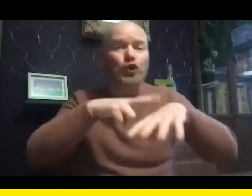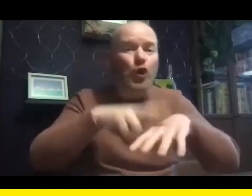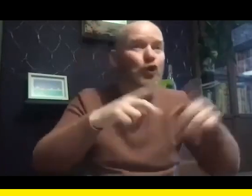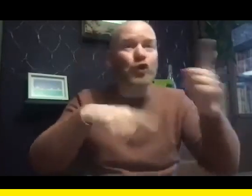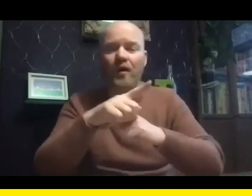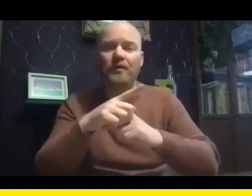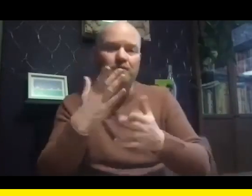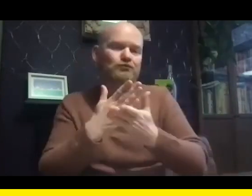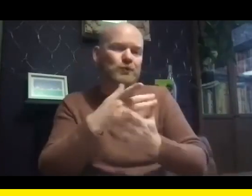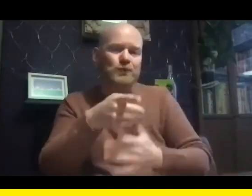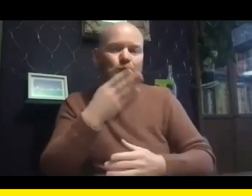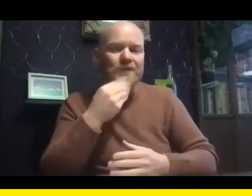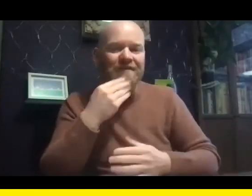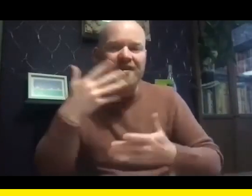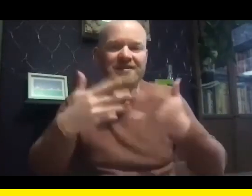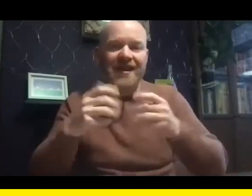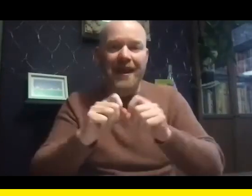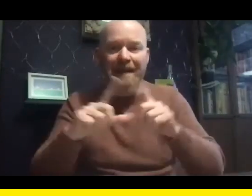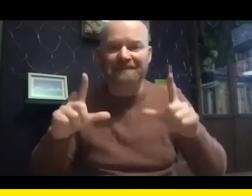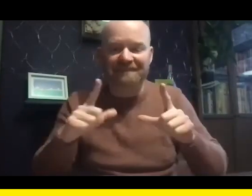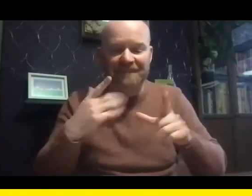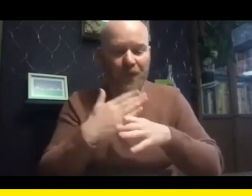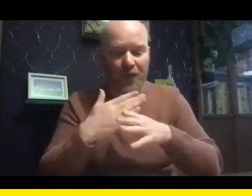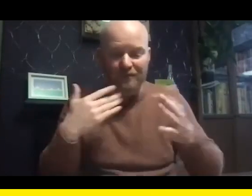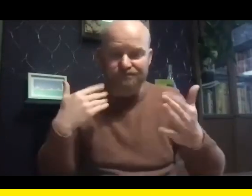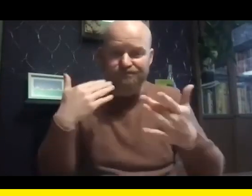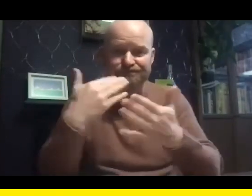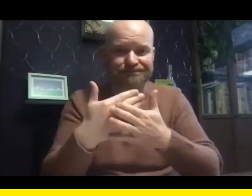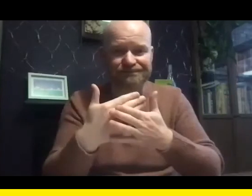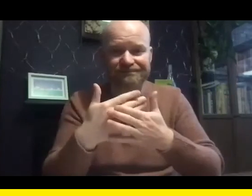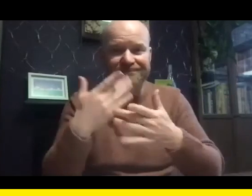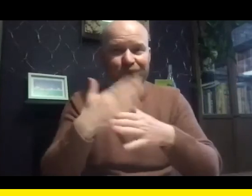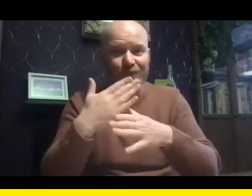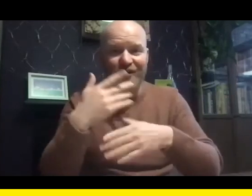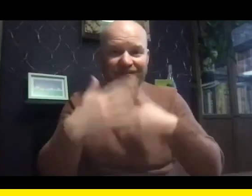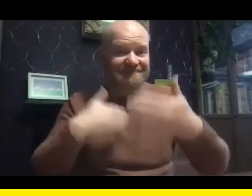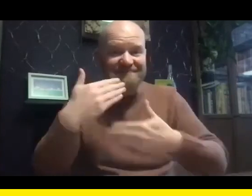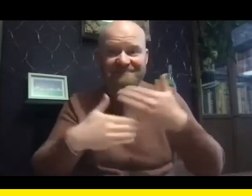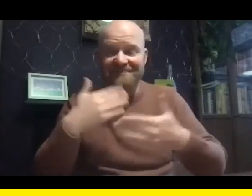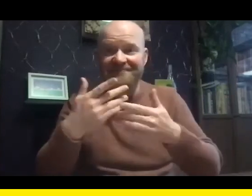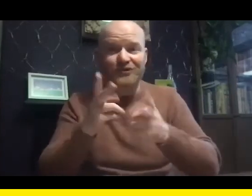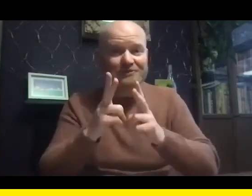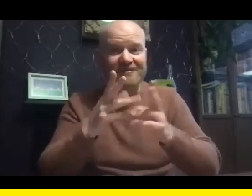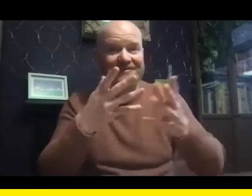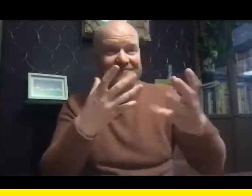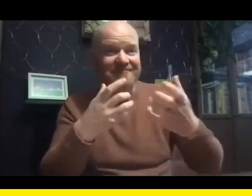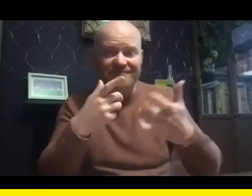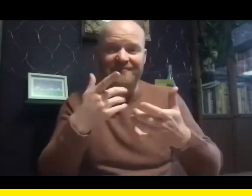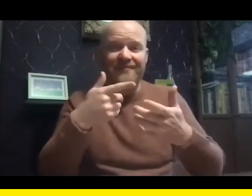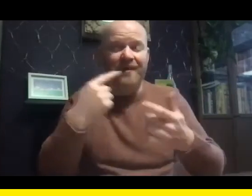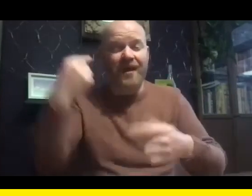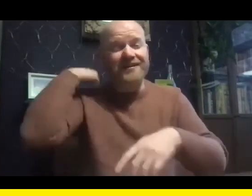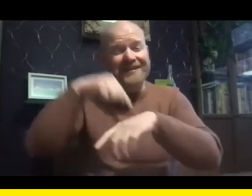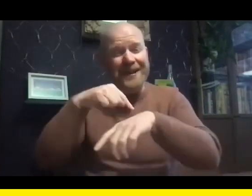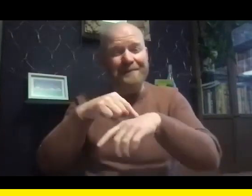they are very different. We have doctors, we have certain specialists coming in. I use a company called Sign Live to help me communicate